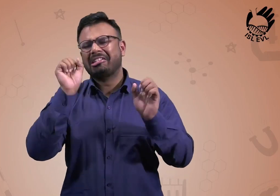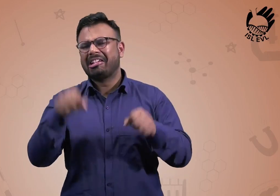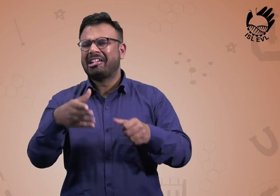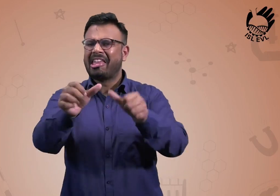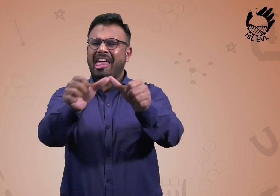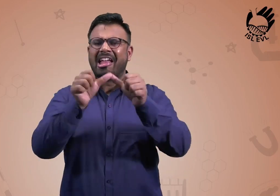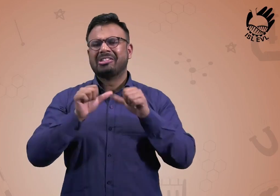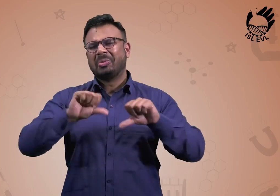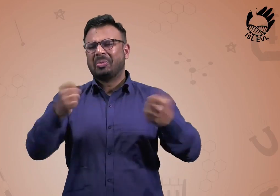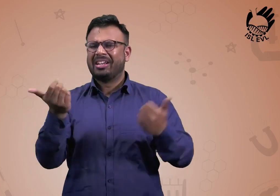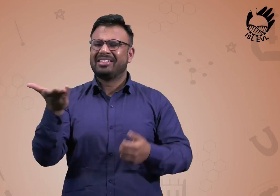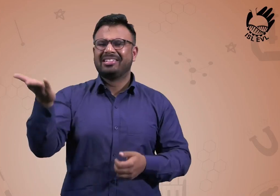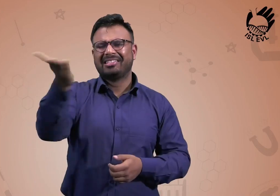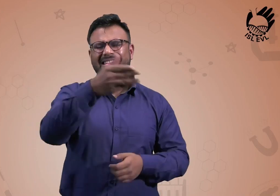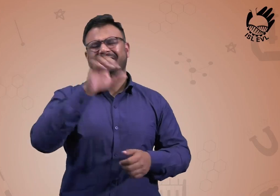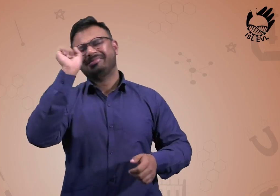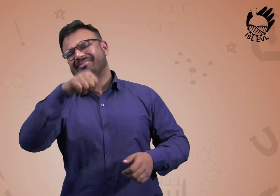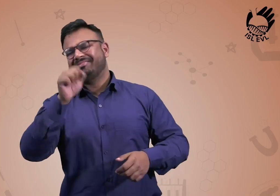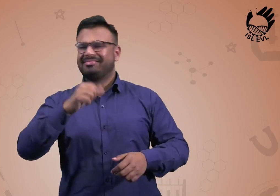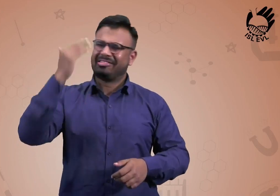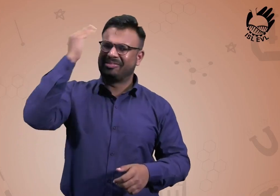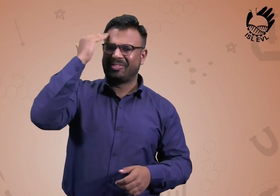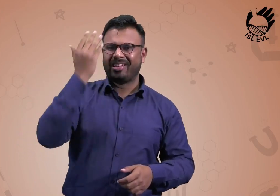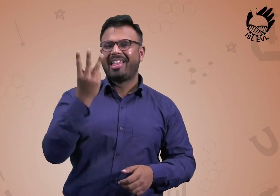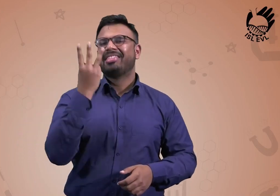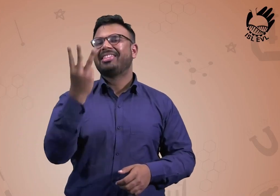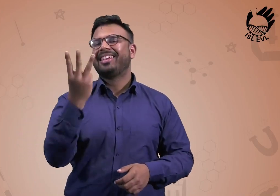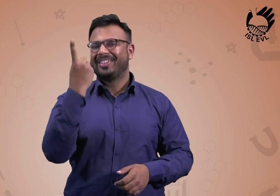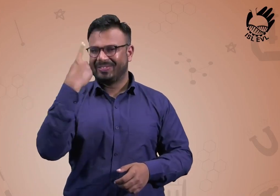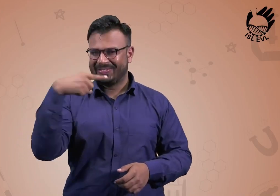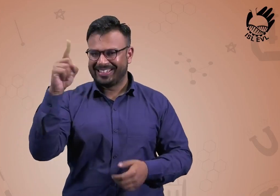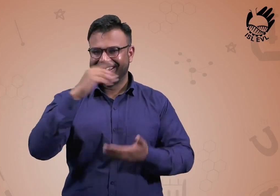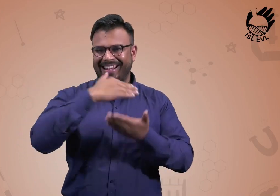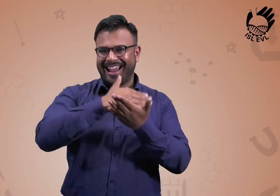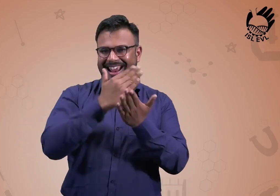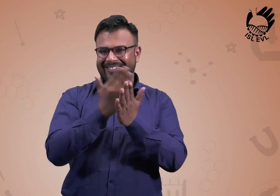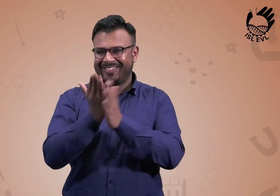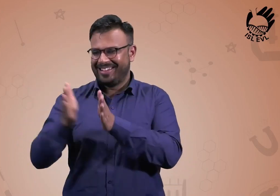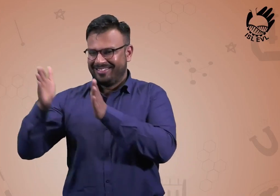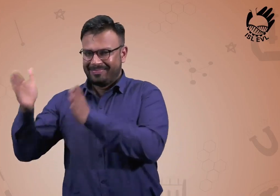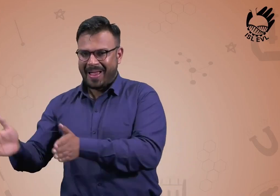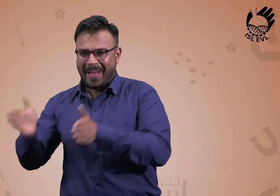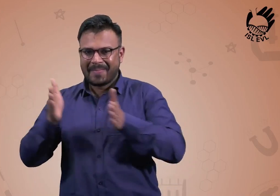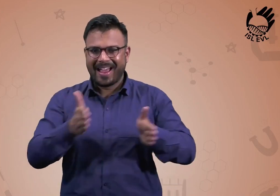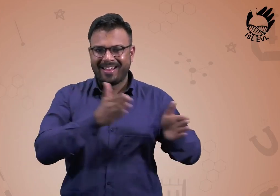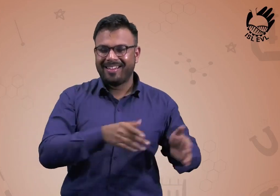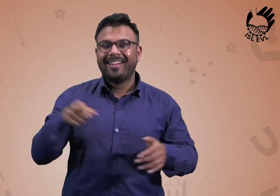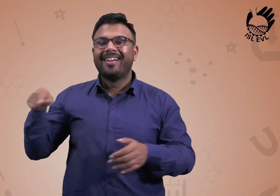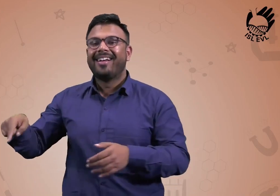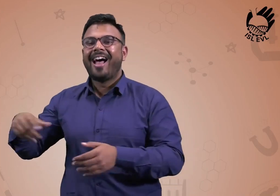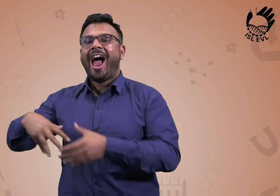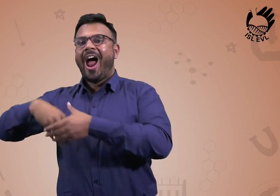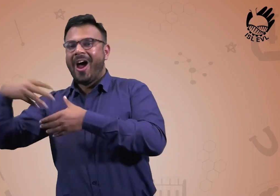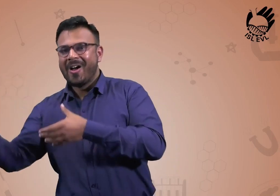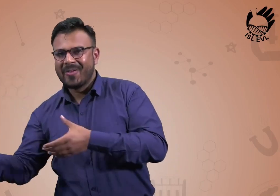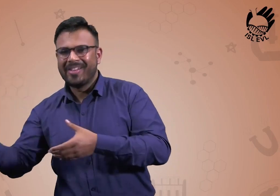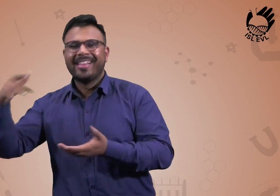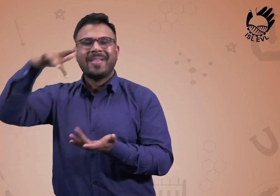have? I think you all know the answer. Yes, there are three parts of the ear: the